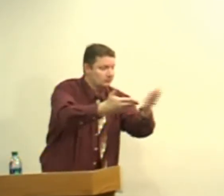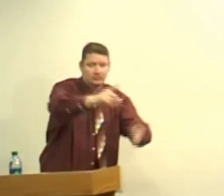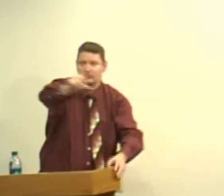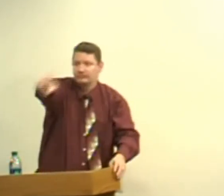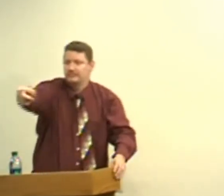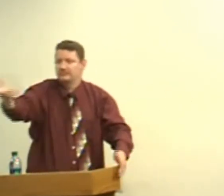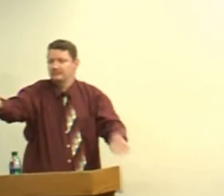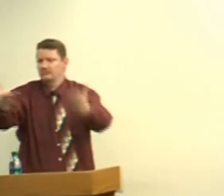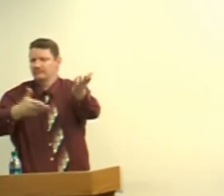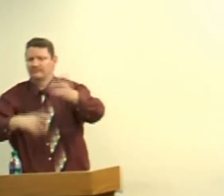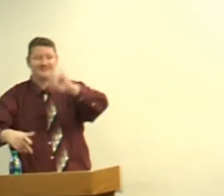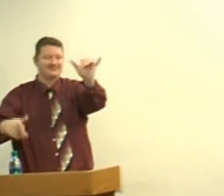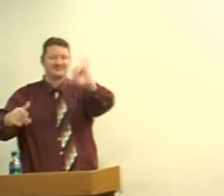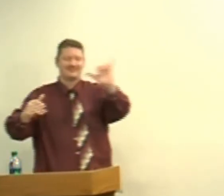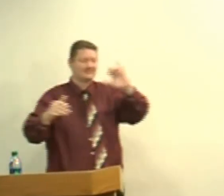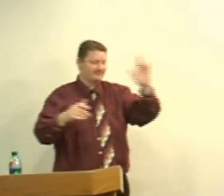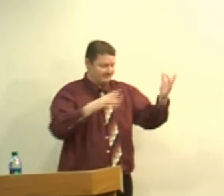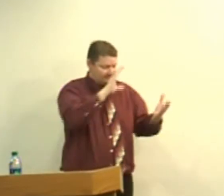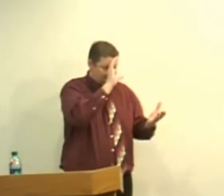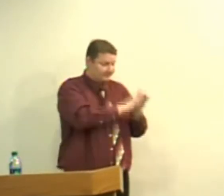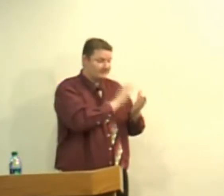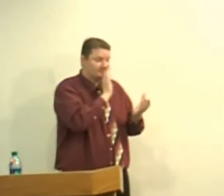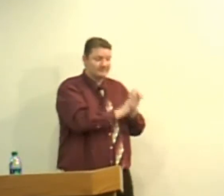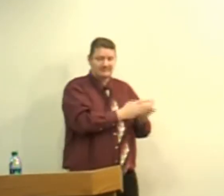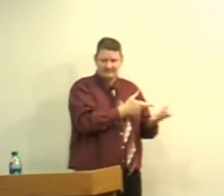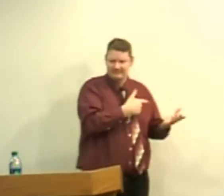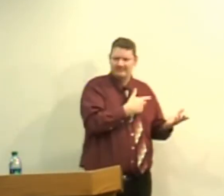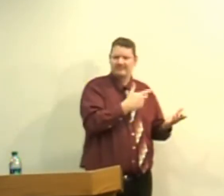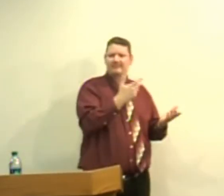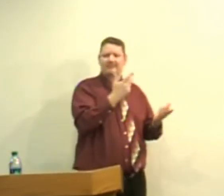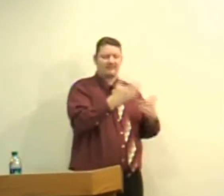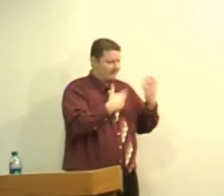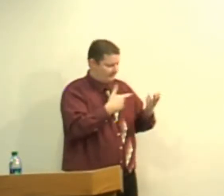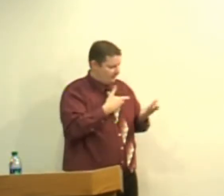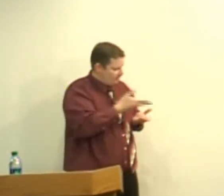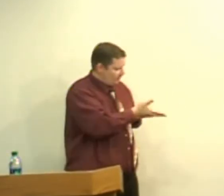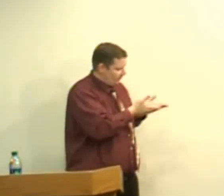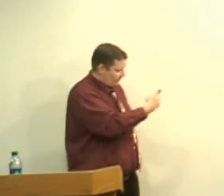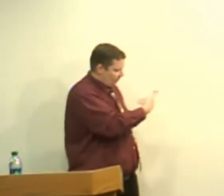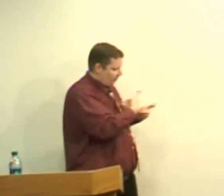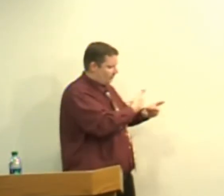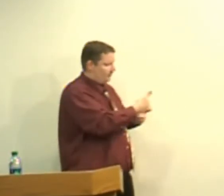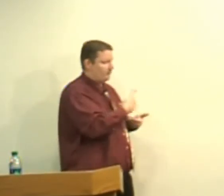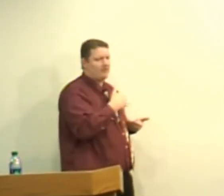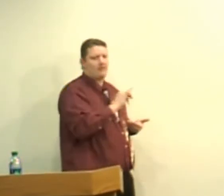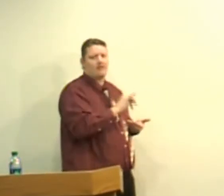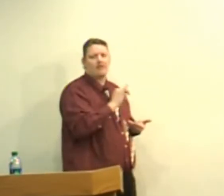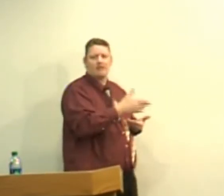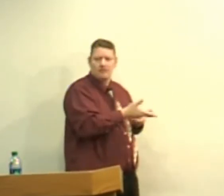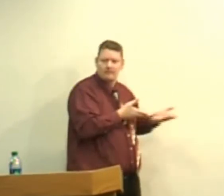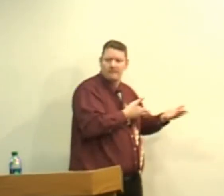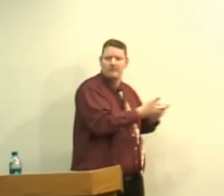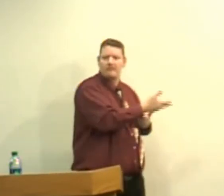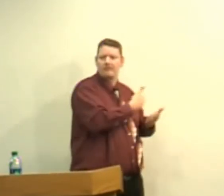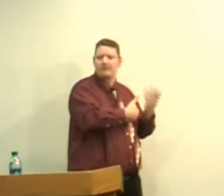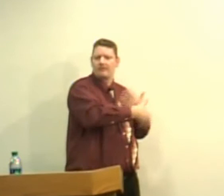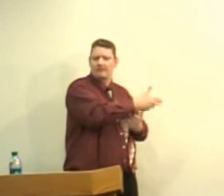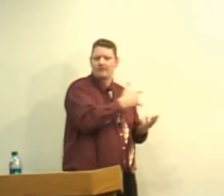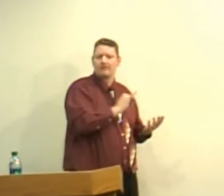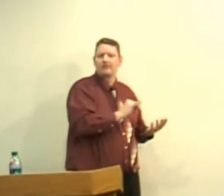can serve this individual. We can all help one another. So, for instance, you a husband and a wife, for example. You know, with the give and take of a